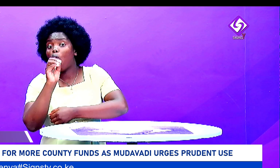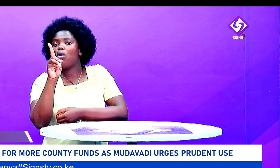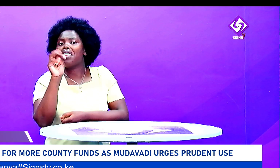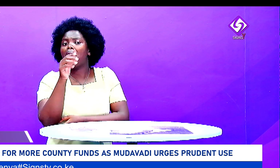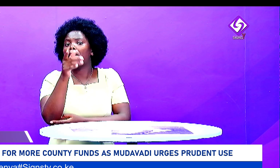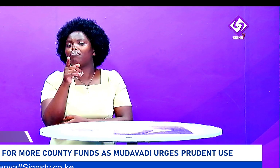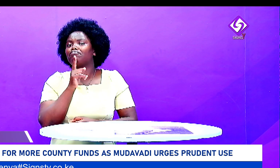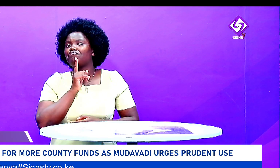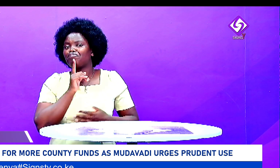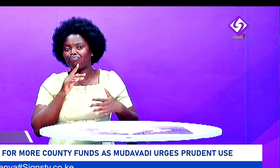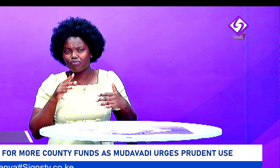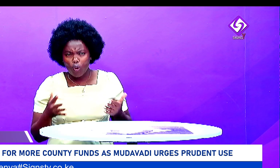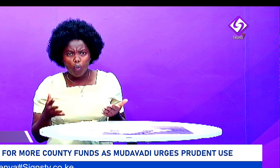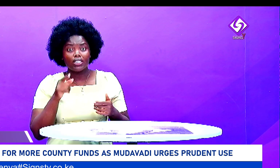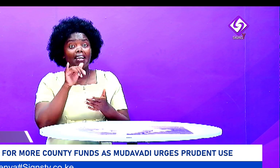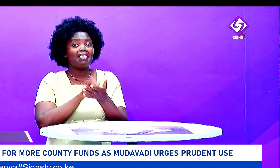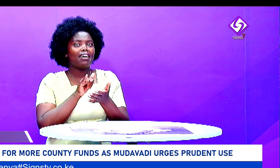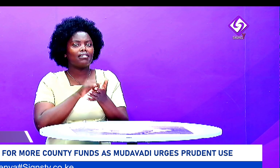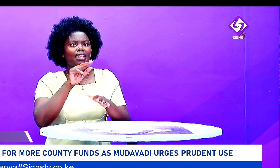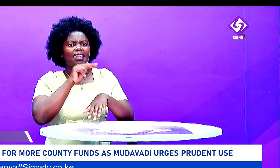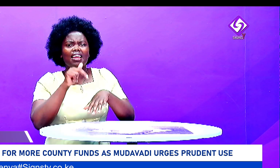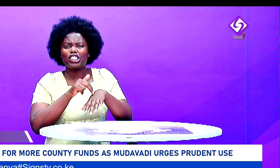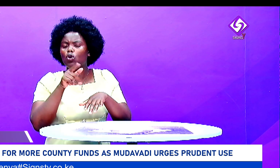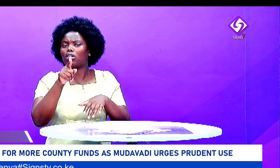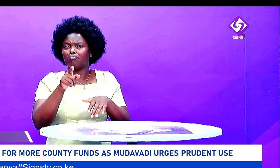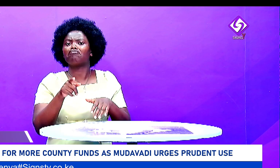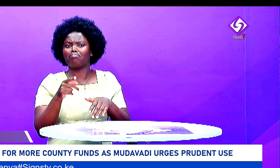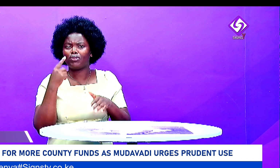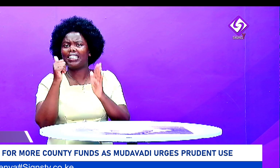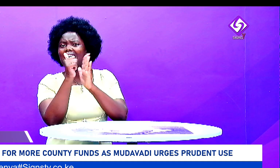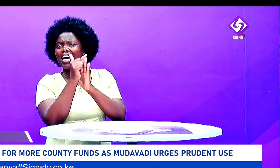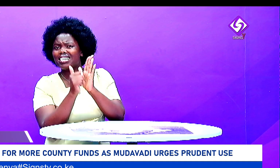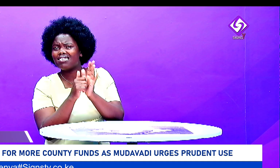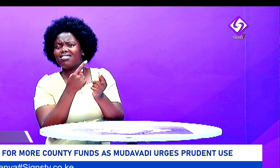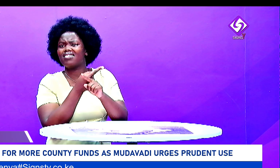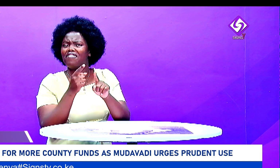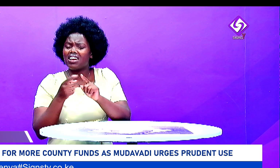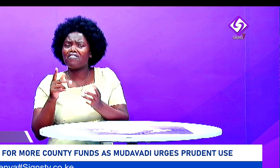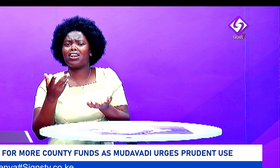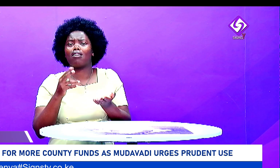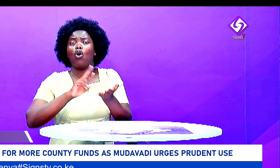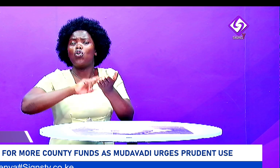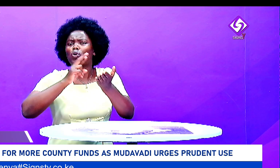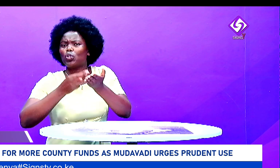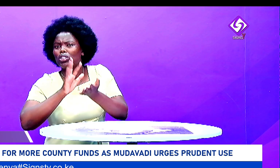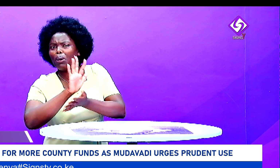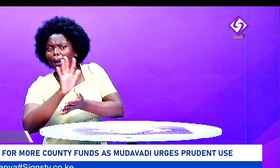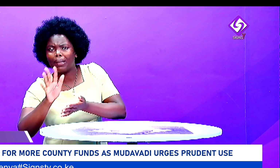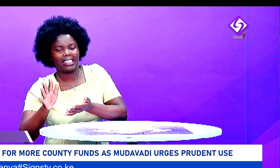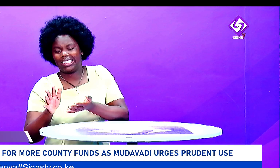service delivery. Speaking at the devolution conference in Homa Bay, the ODM leader also